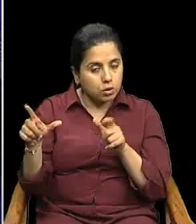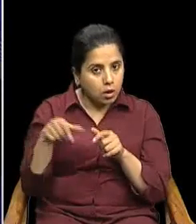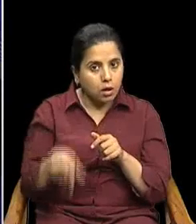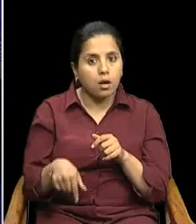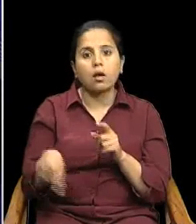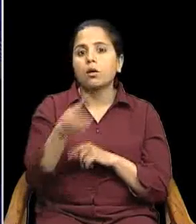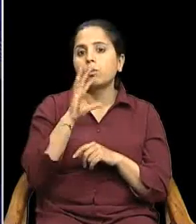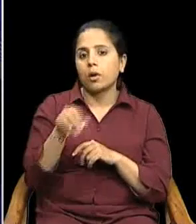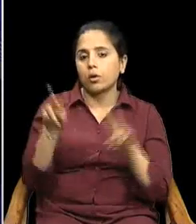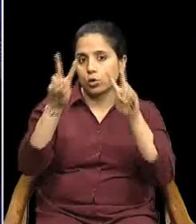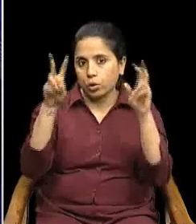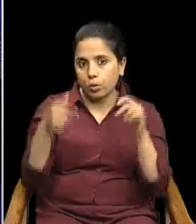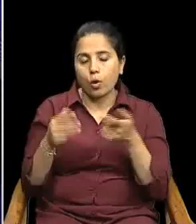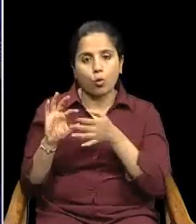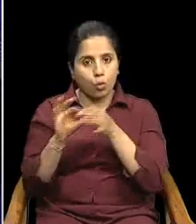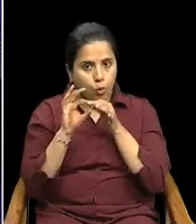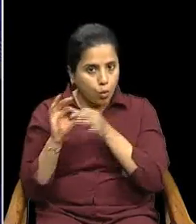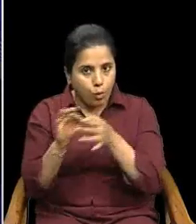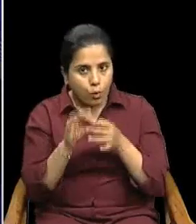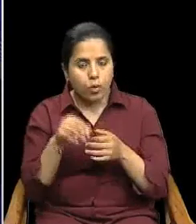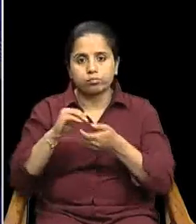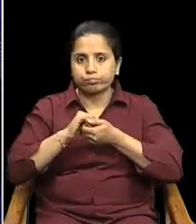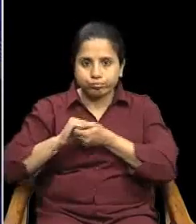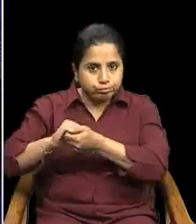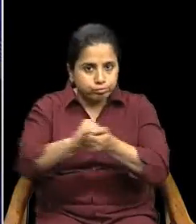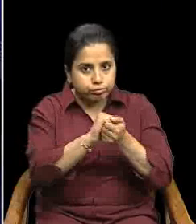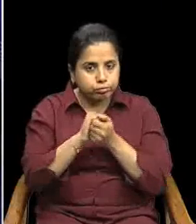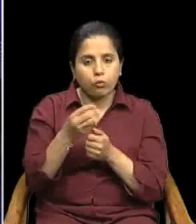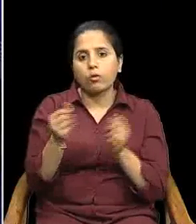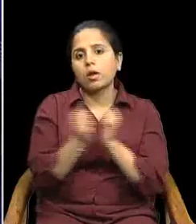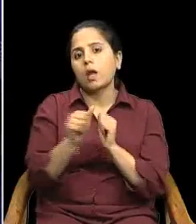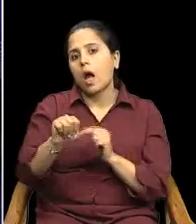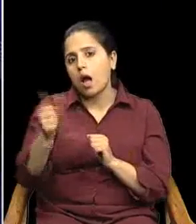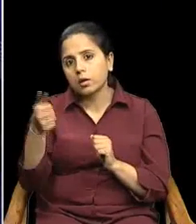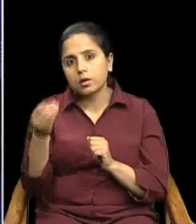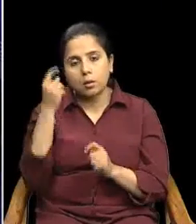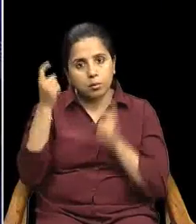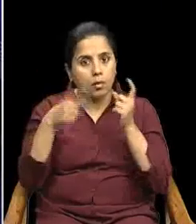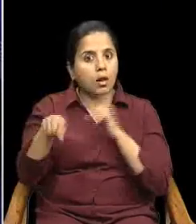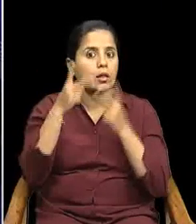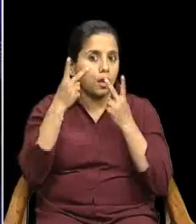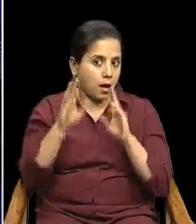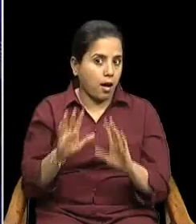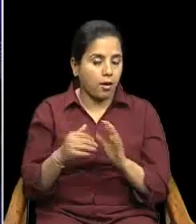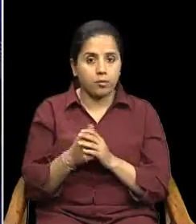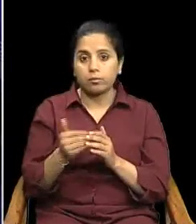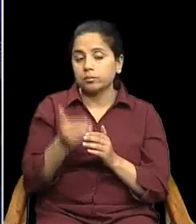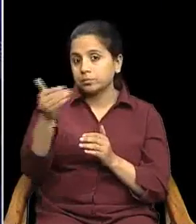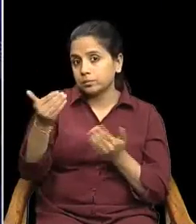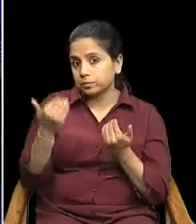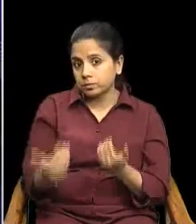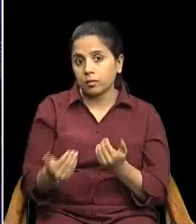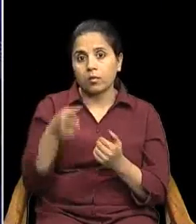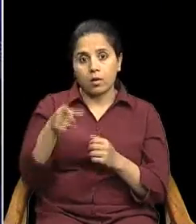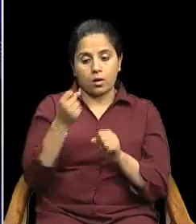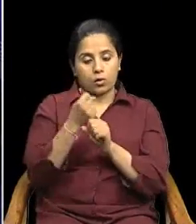far as coordination and collaborating with others are concerned. The next